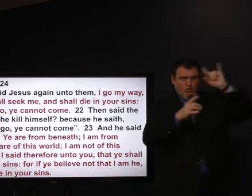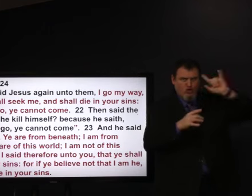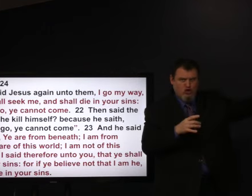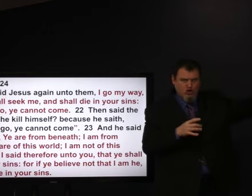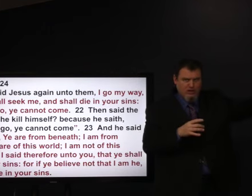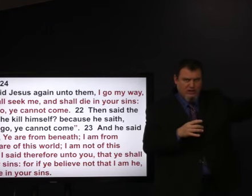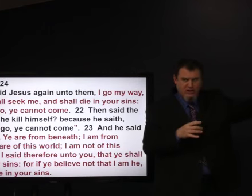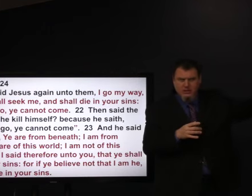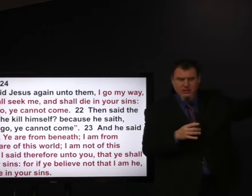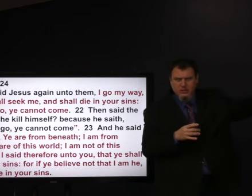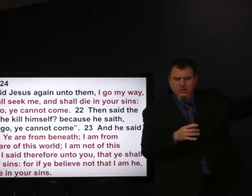Jesus said, if I'm